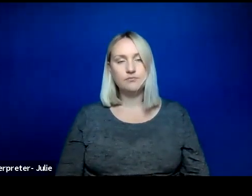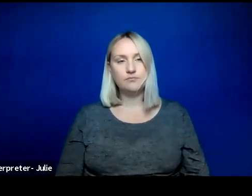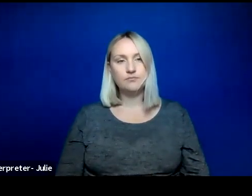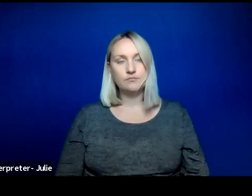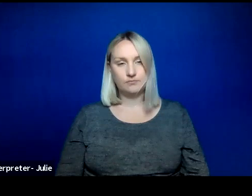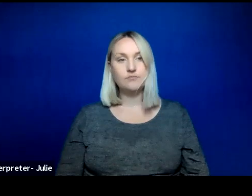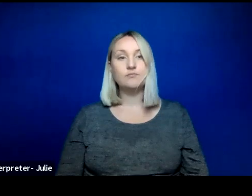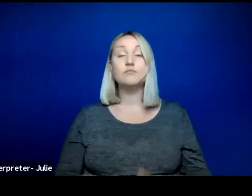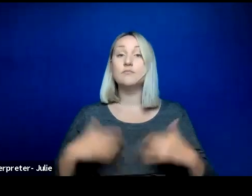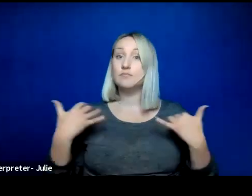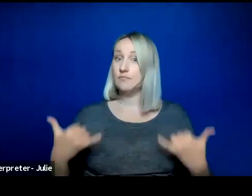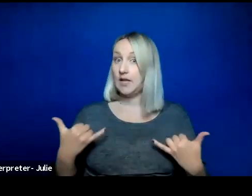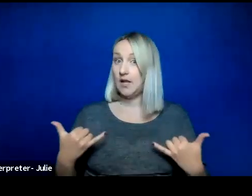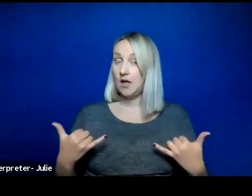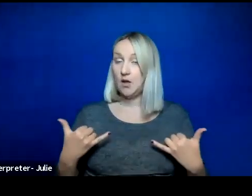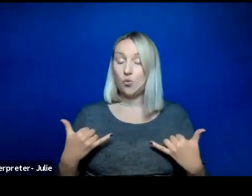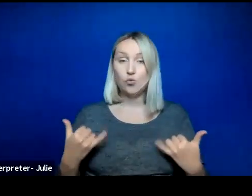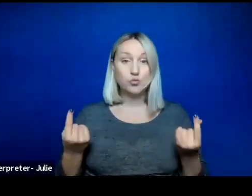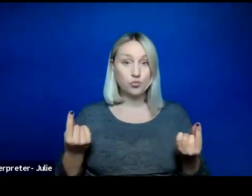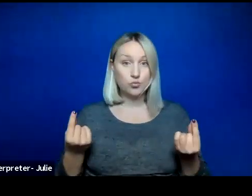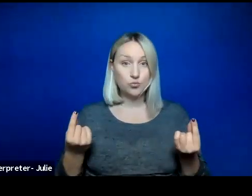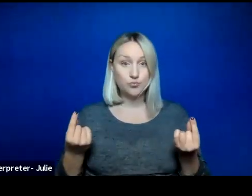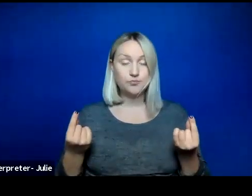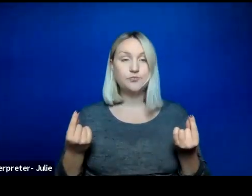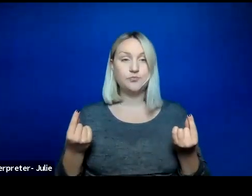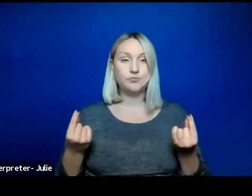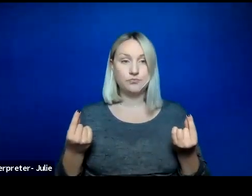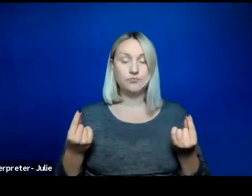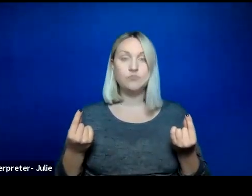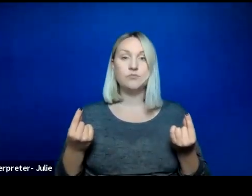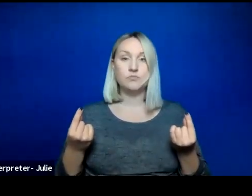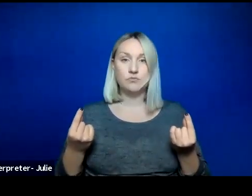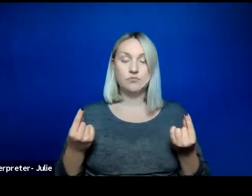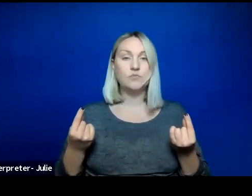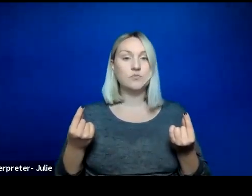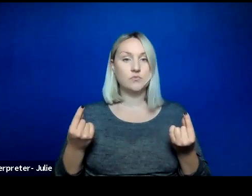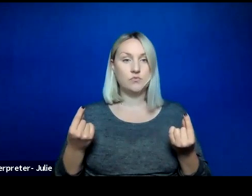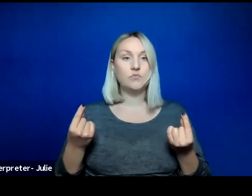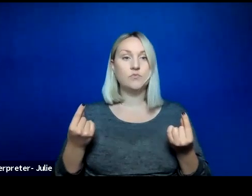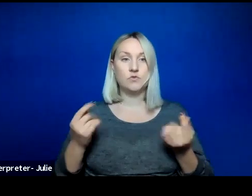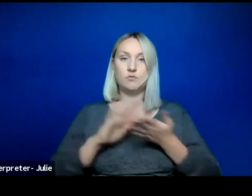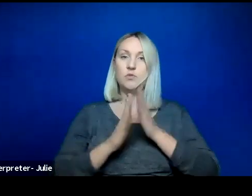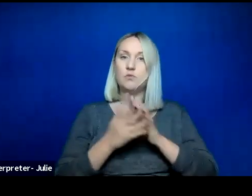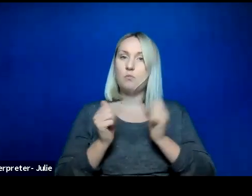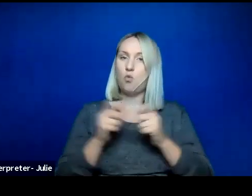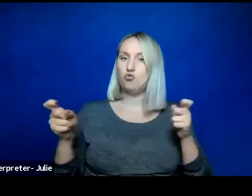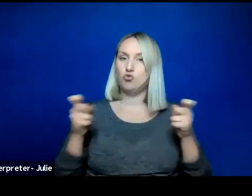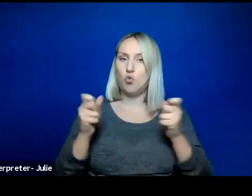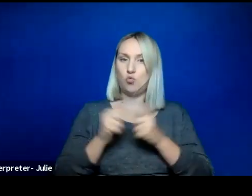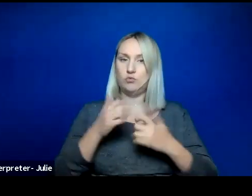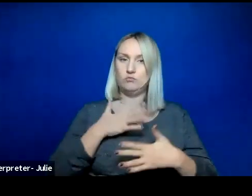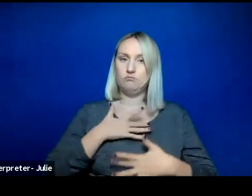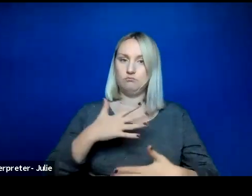And now we're going to start taking more direct control of the breath. So I would like you